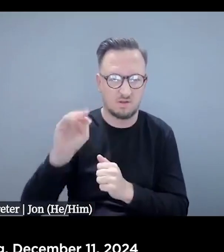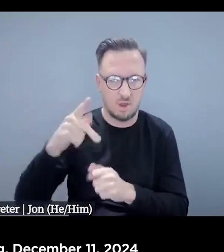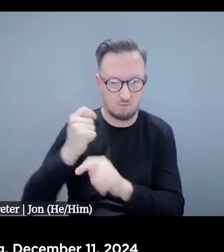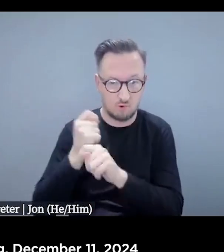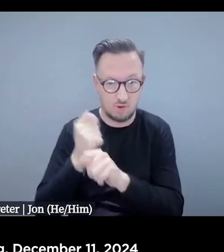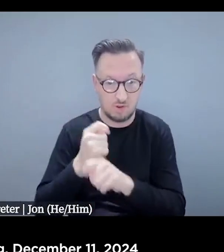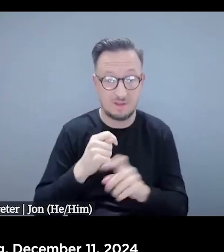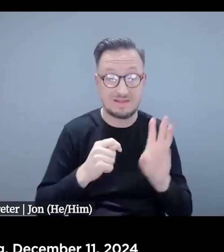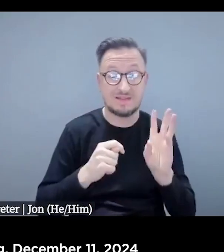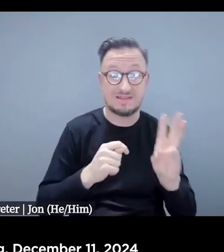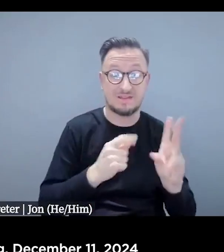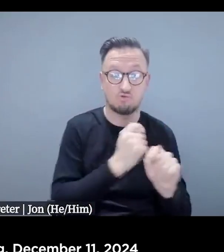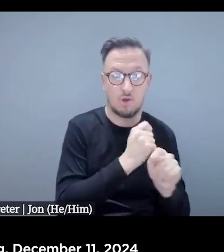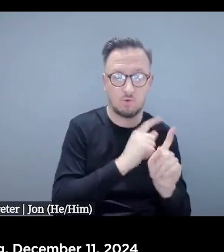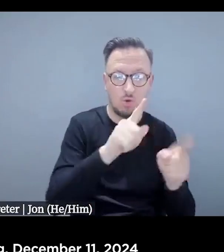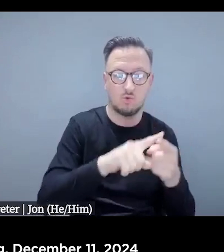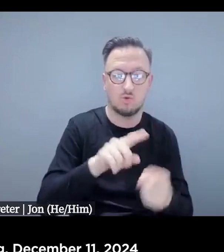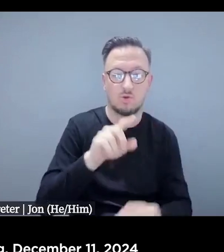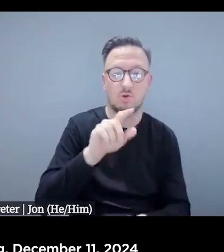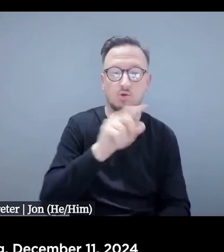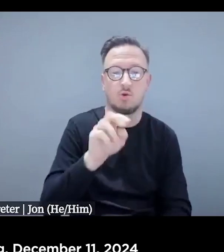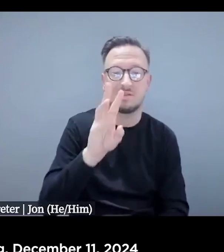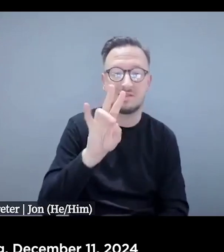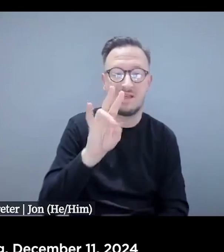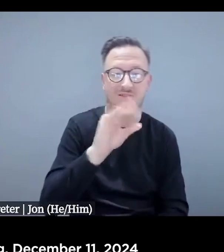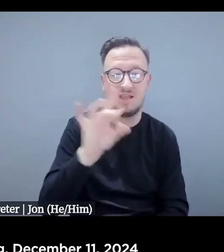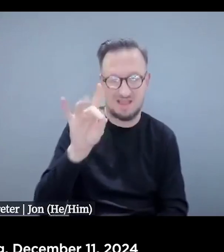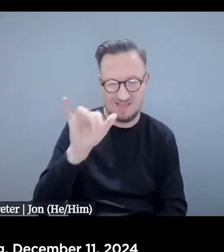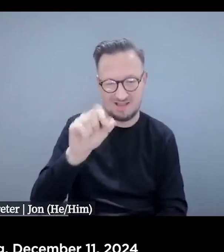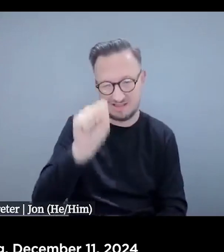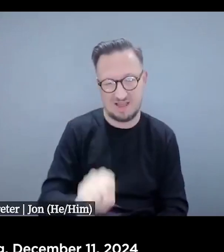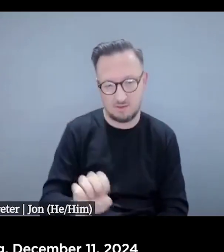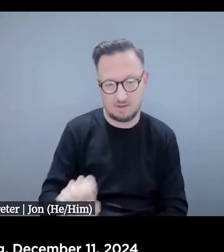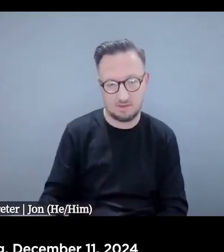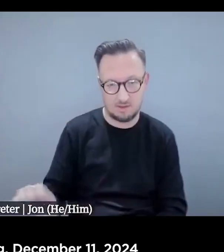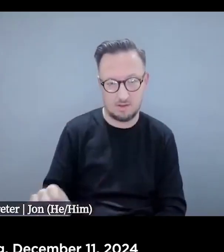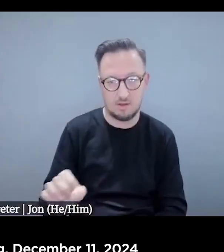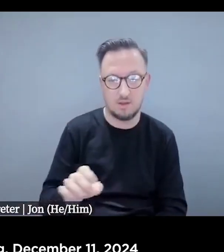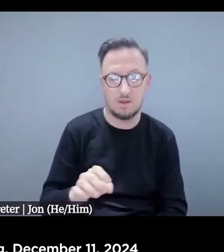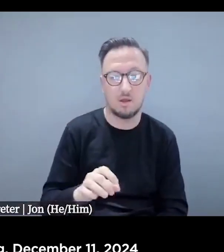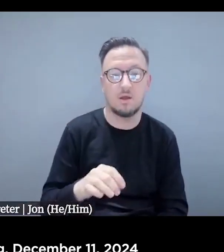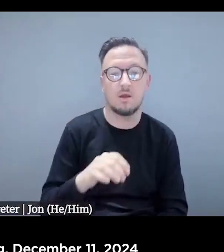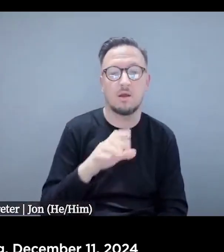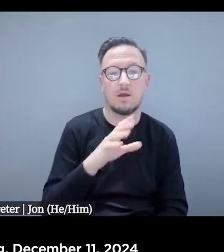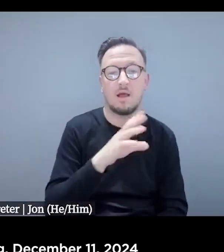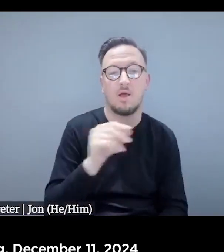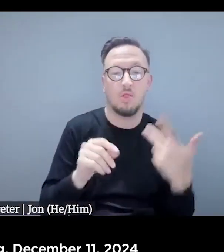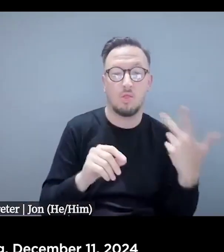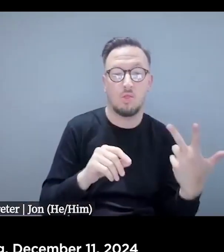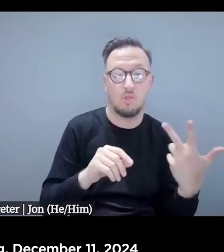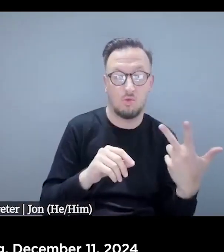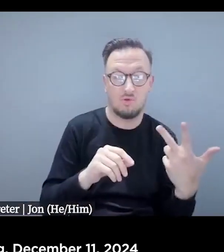which is southeast Asheville. 3 debris separation crews and 8 tree crews will operate